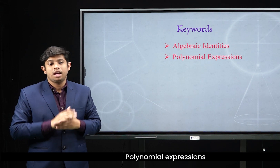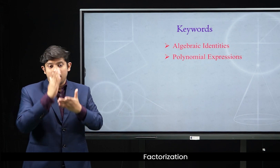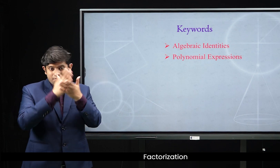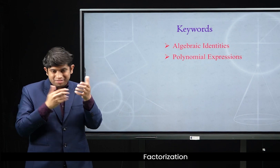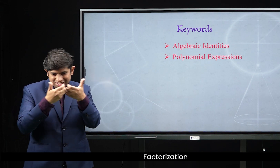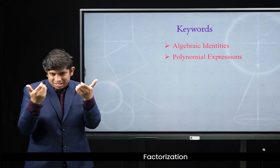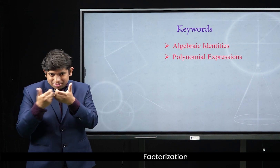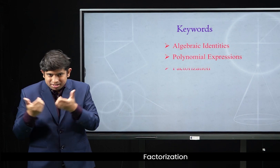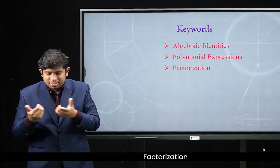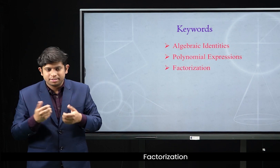factorization,